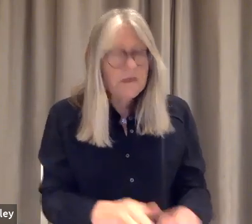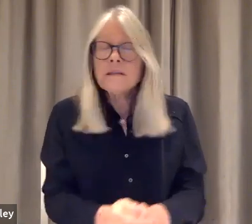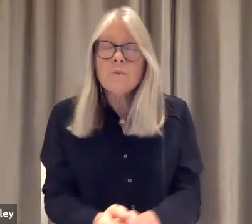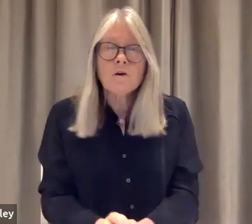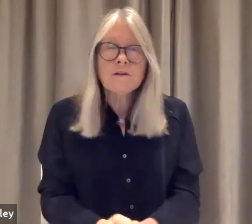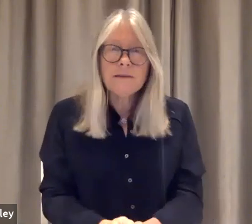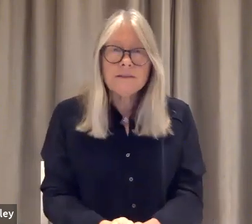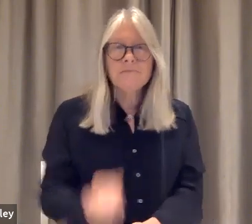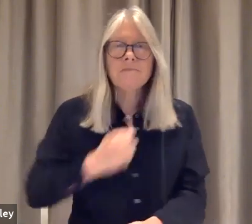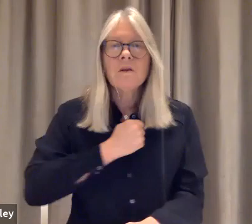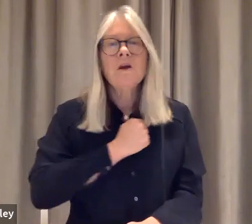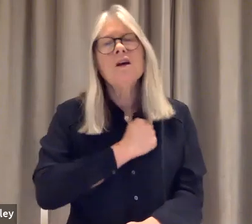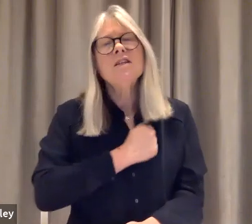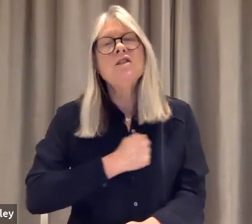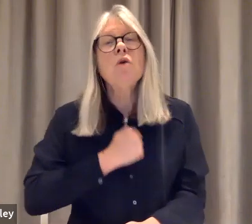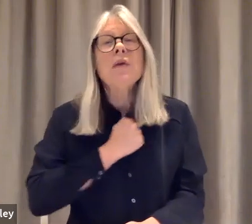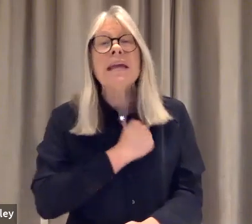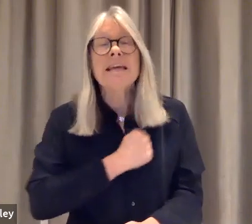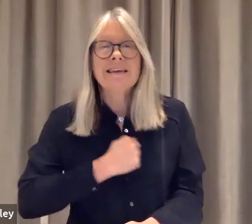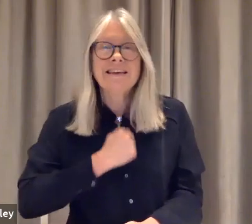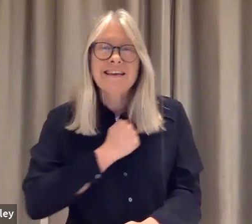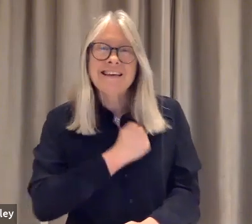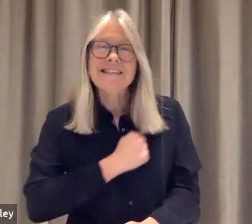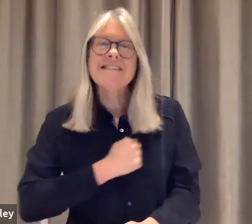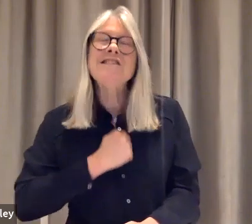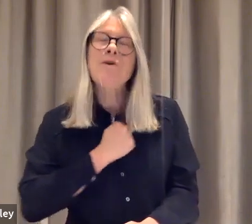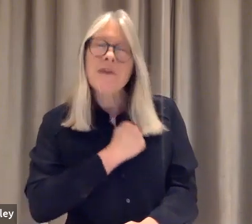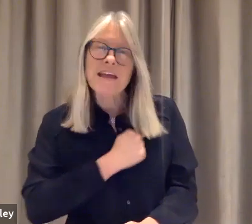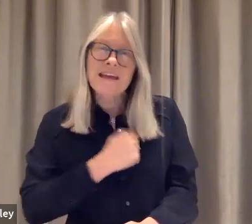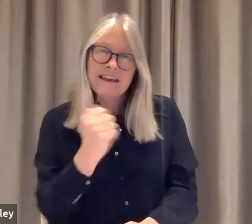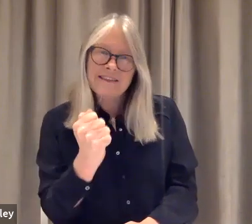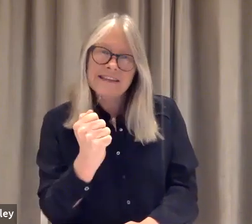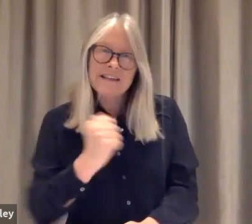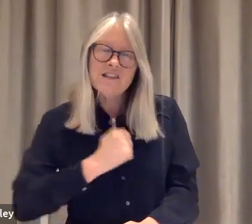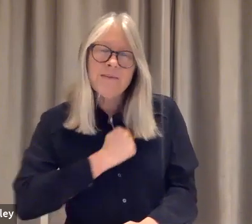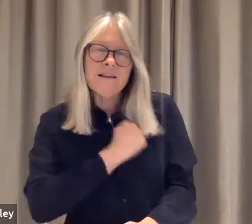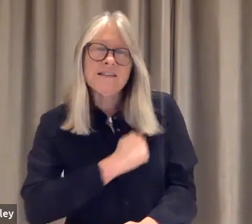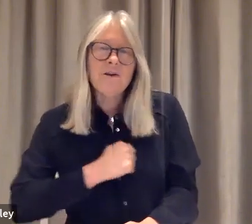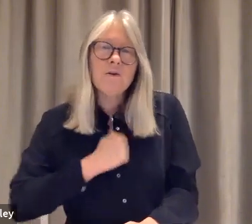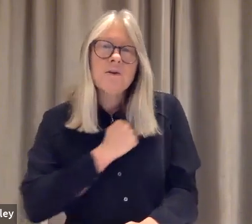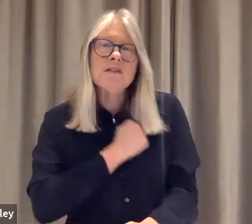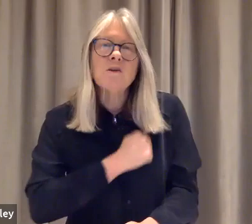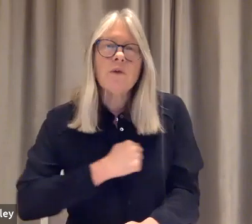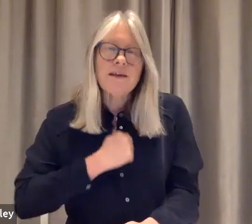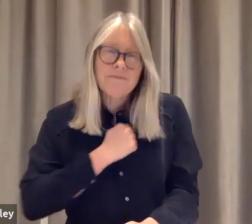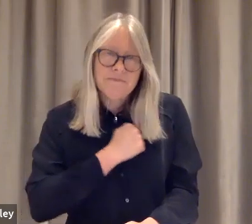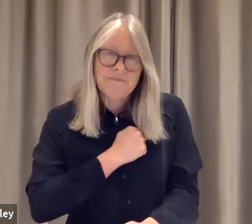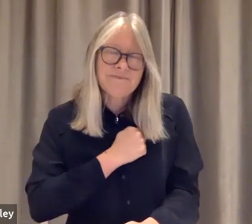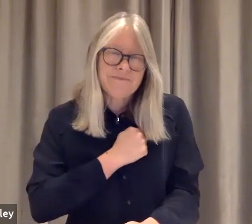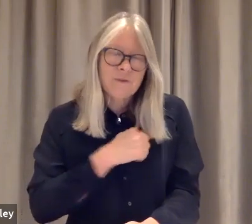Some more concepts. Sorry. Sorry. This hand shape in a circle. Sorry.